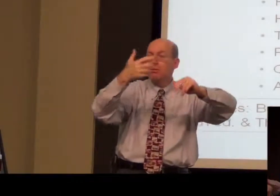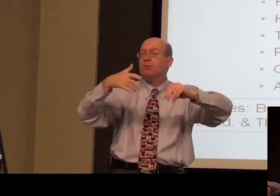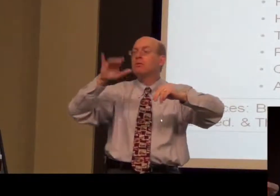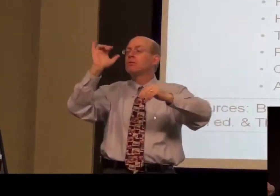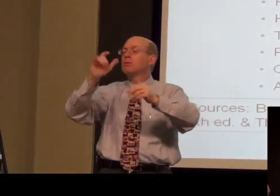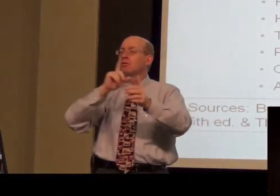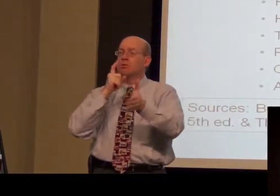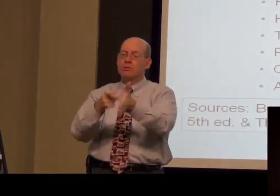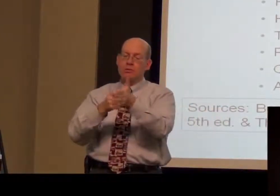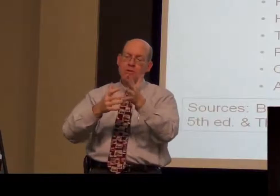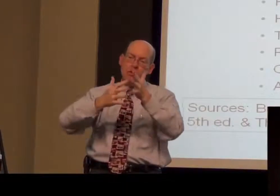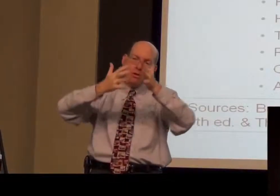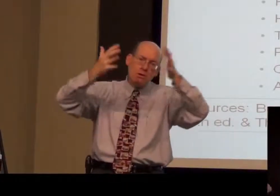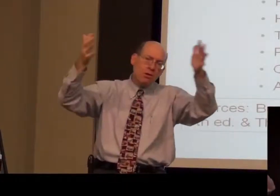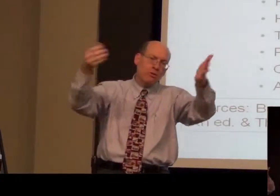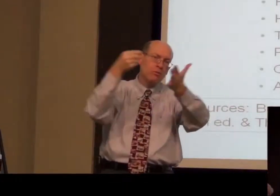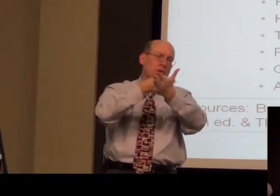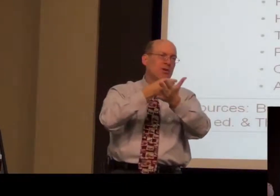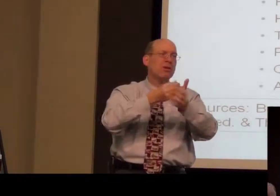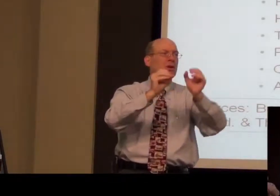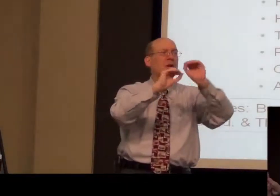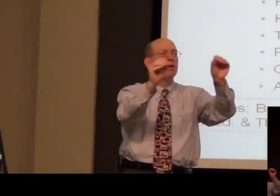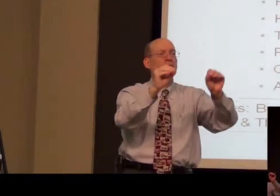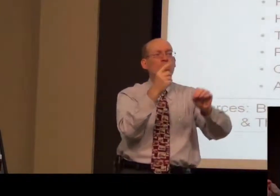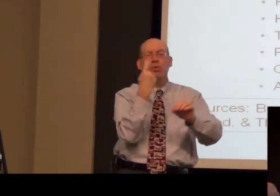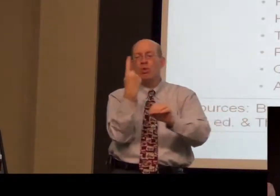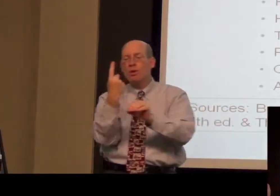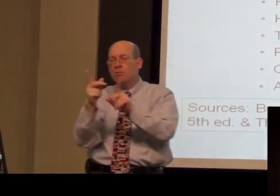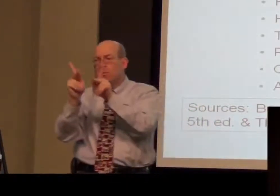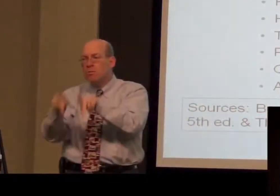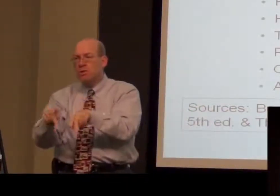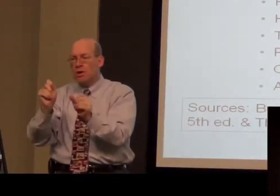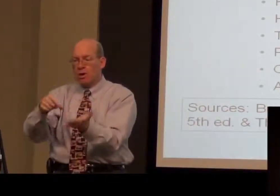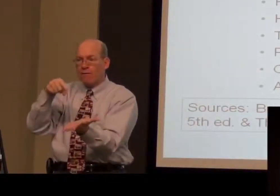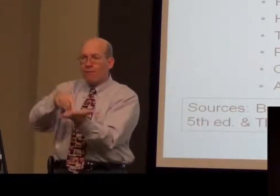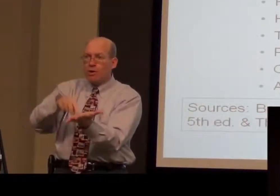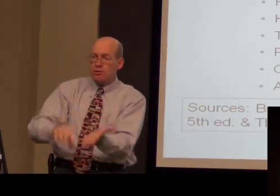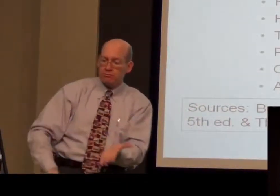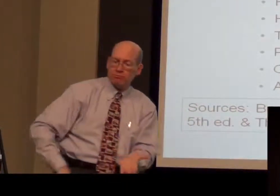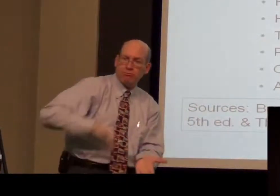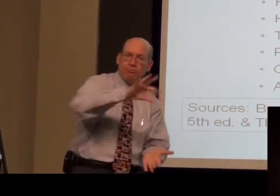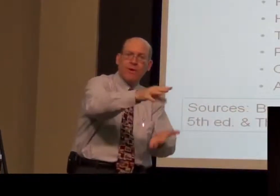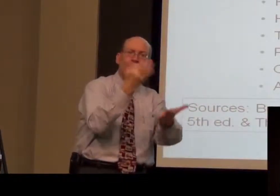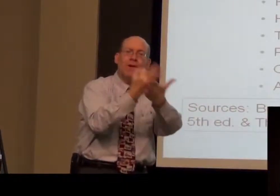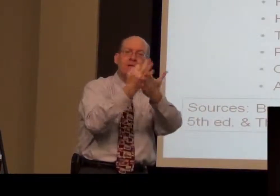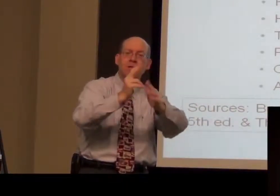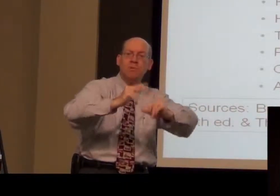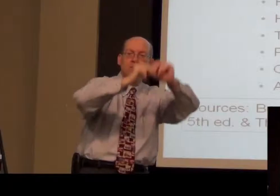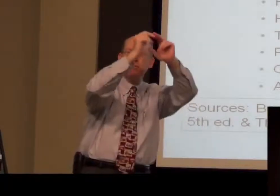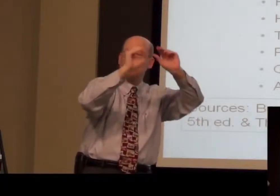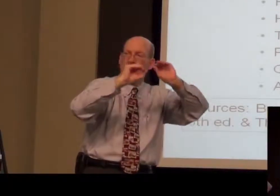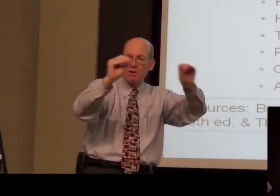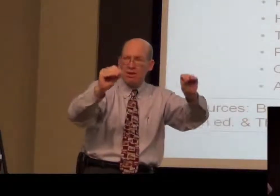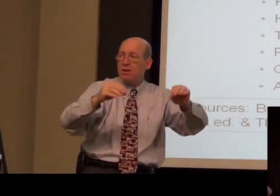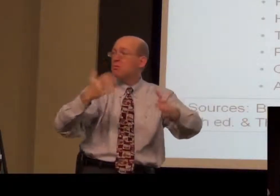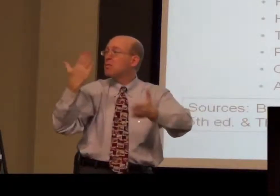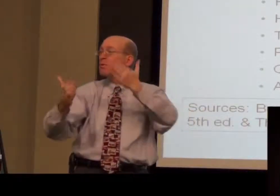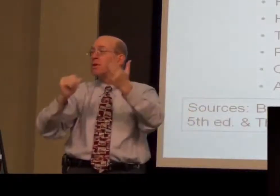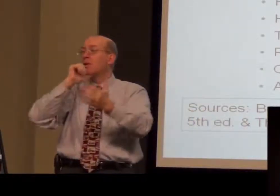companies such as hospitals, if they're looking to build a large new facility or renovate their facility, they might